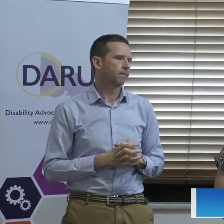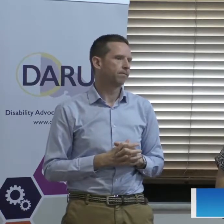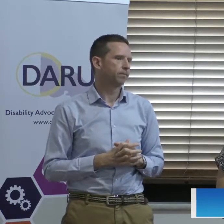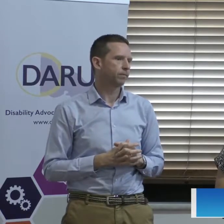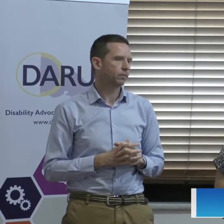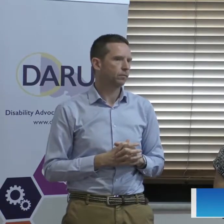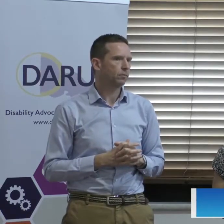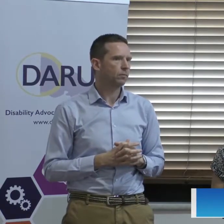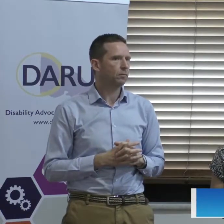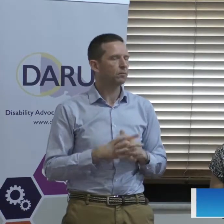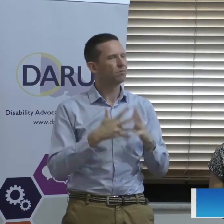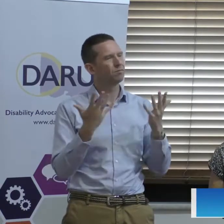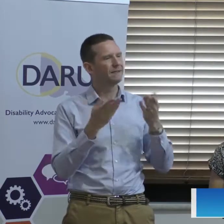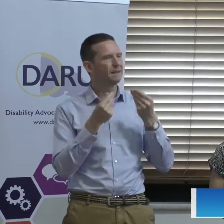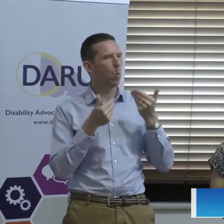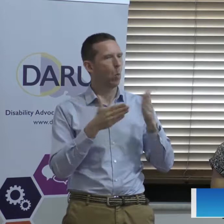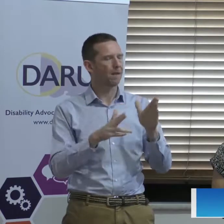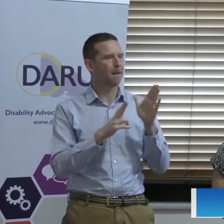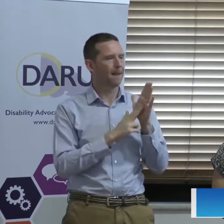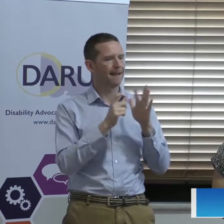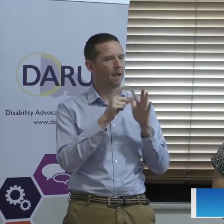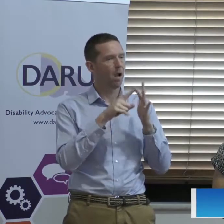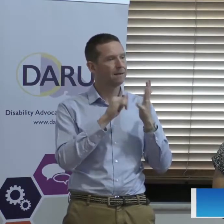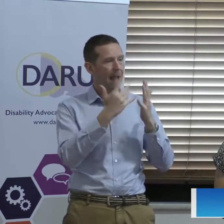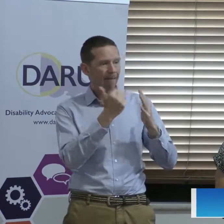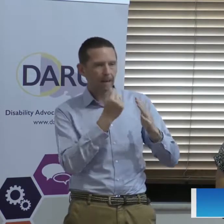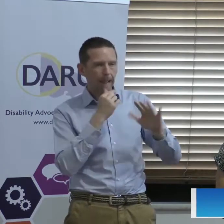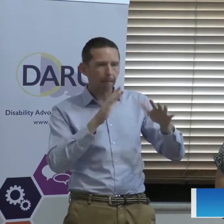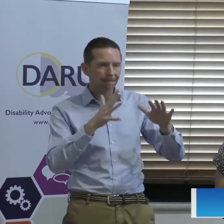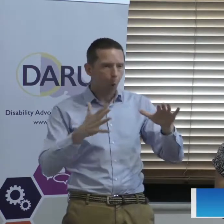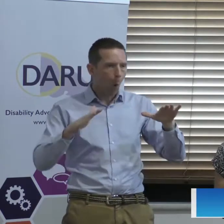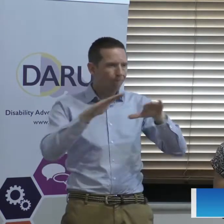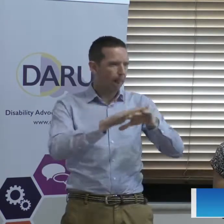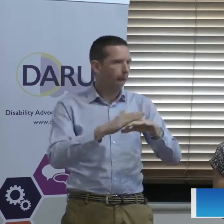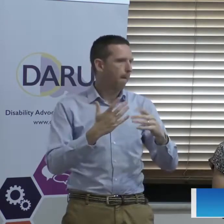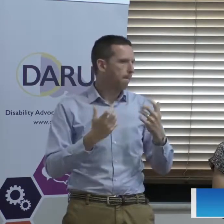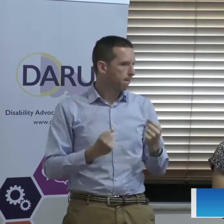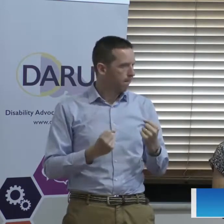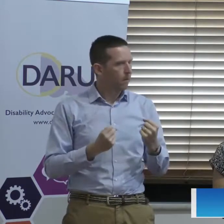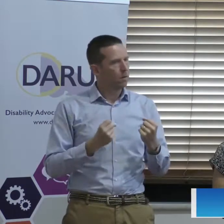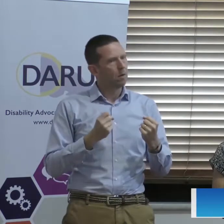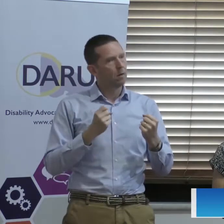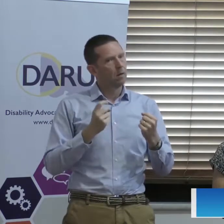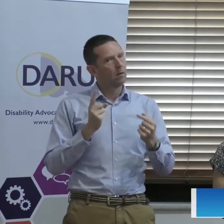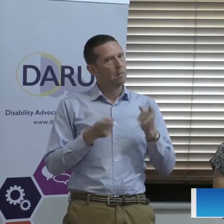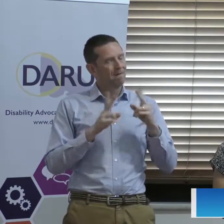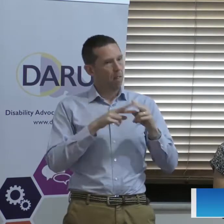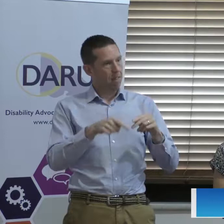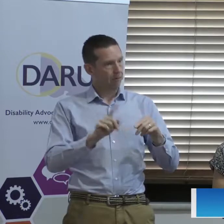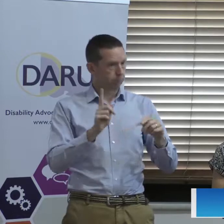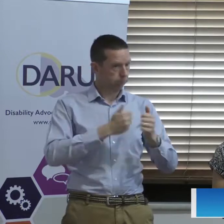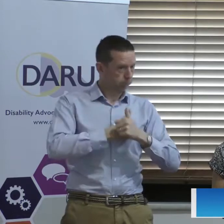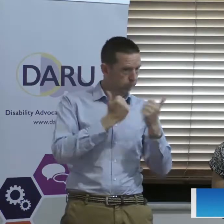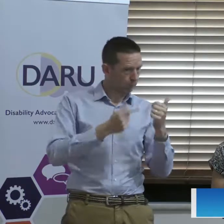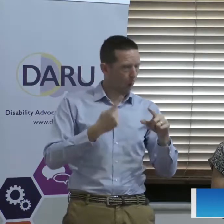In some cases, the NDIS is overlapping a bit, and sometimes people are just, if that's what's working and that's the quickest